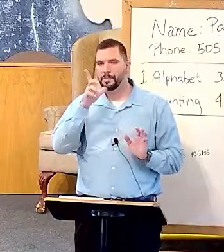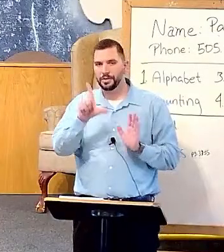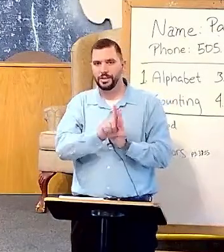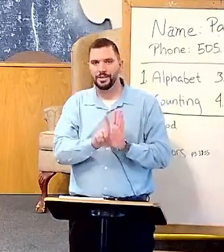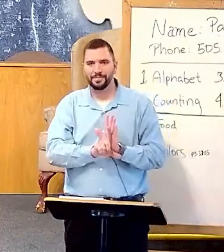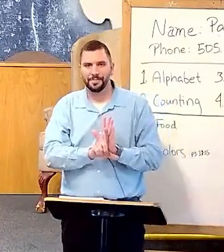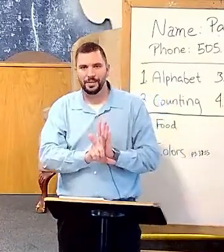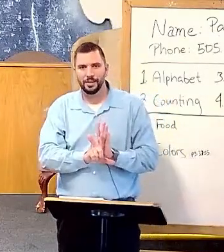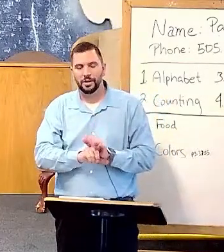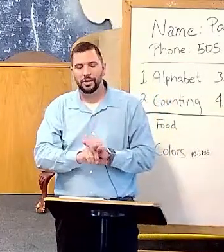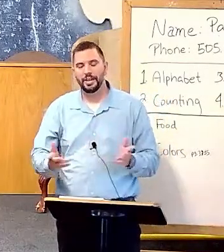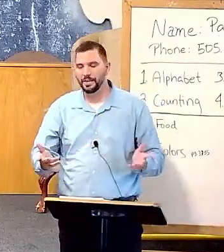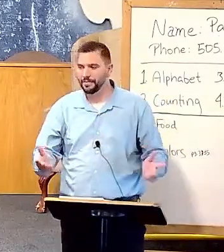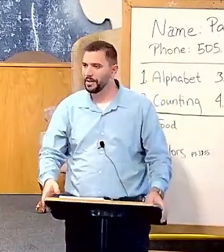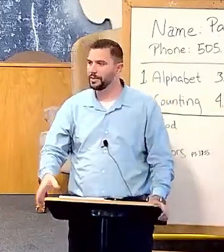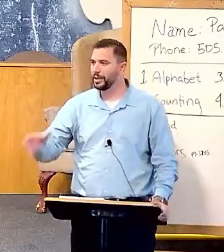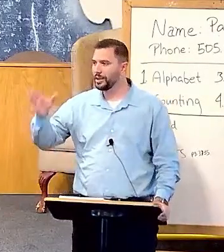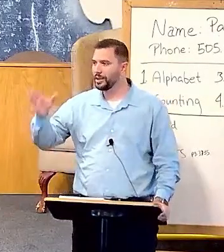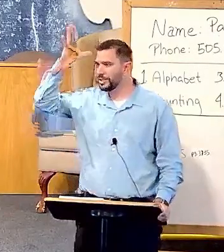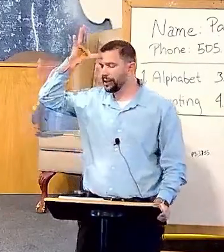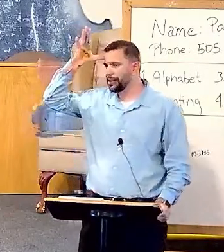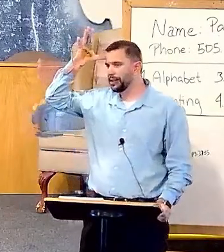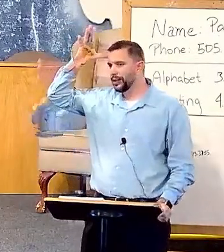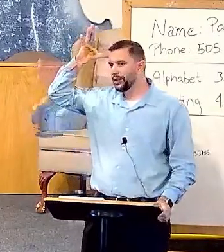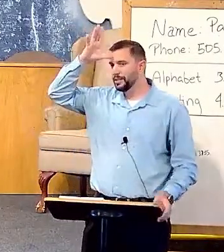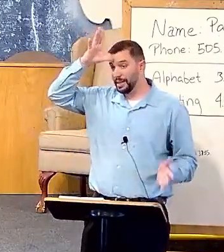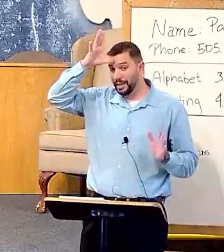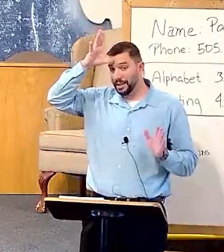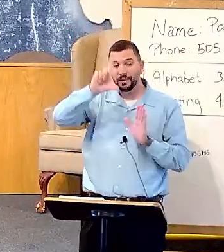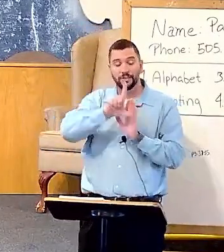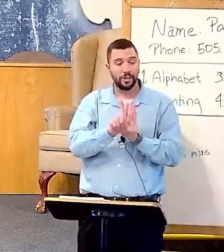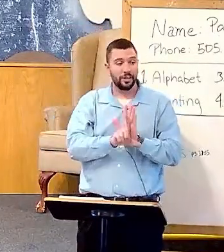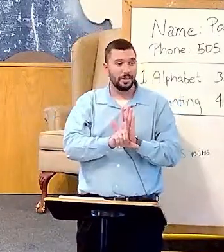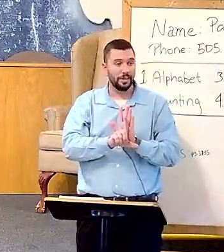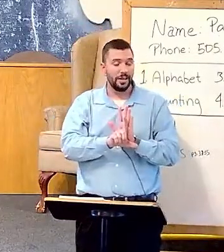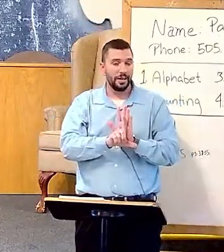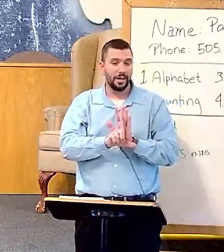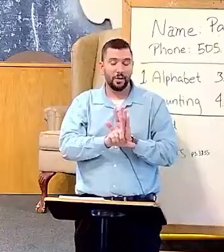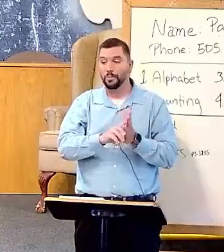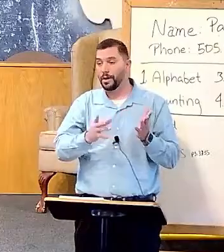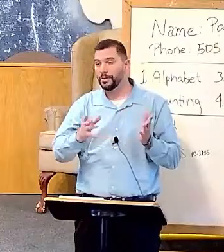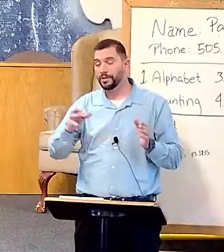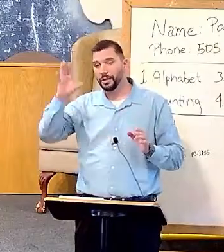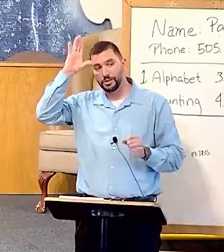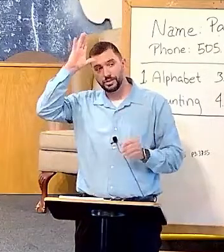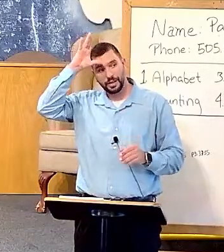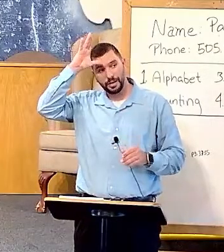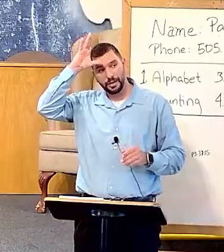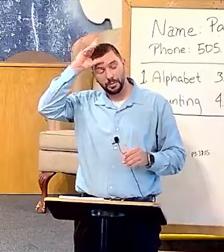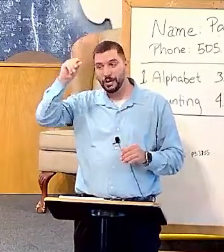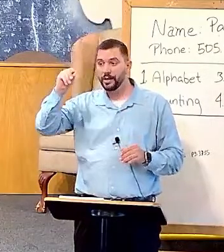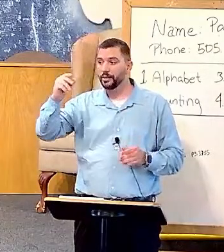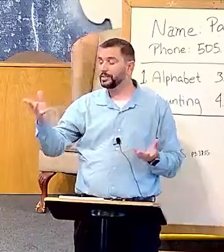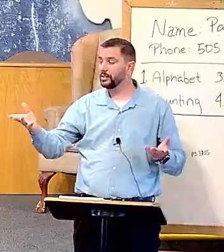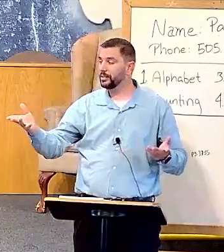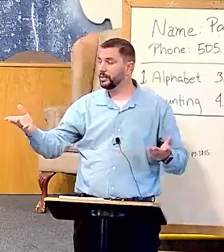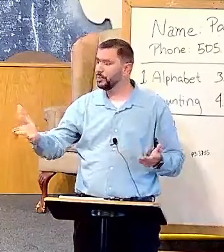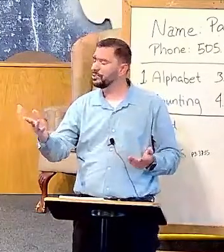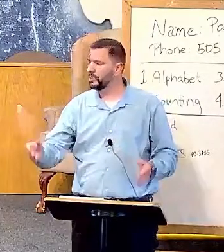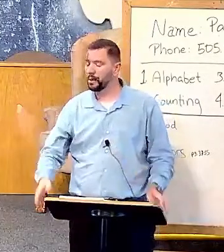mother-in-law. All right, and then father-in-law, you'd sign dad-law. Or brother-in-law, you'd sign boy. Those are the brothers and